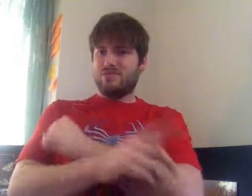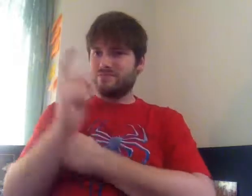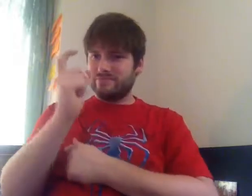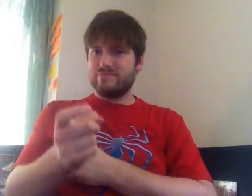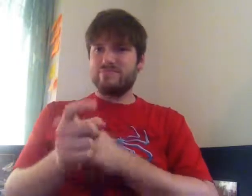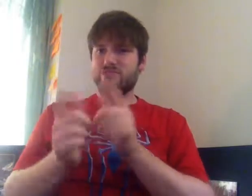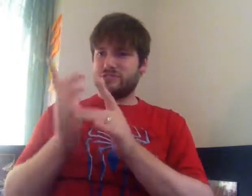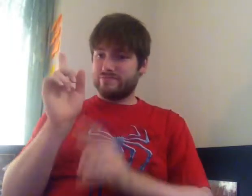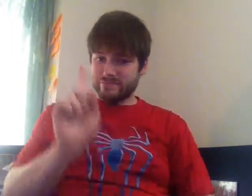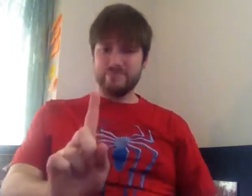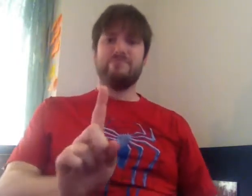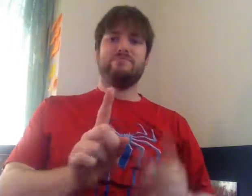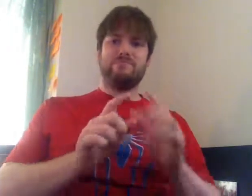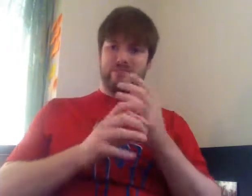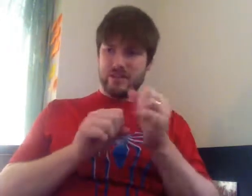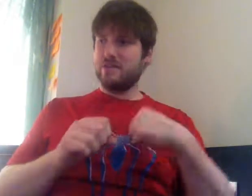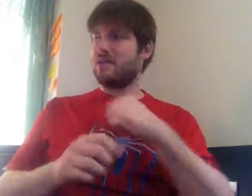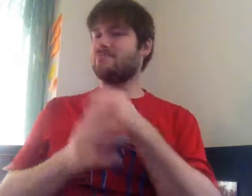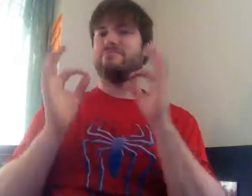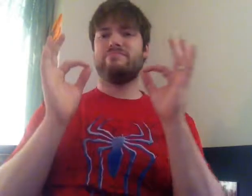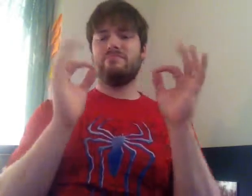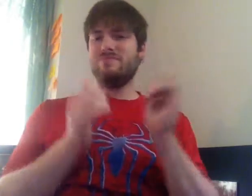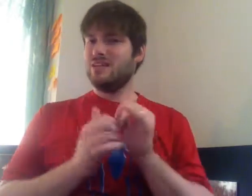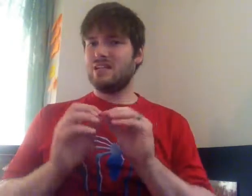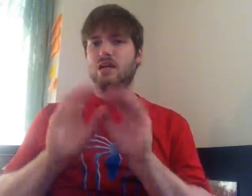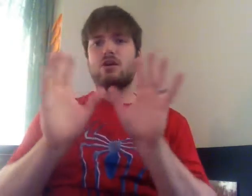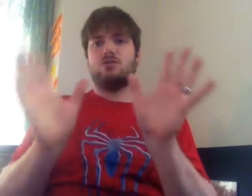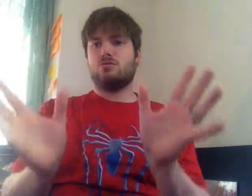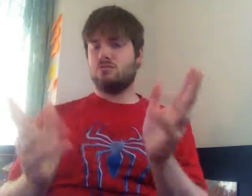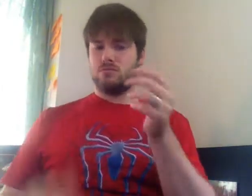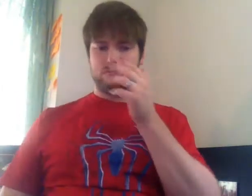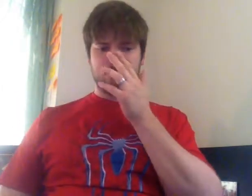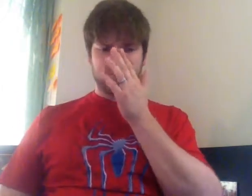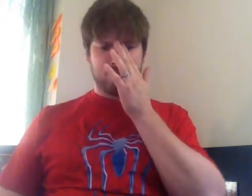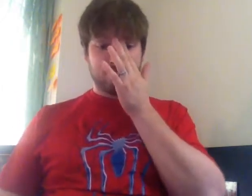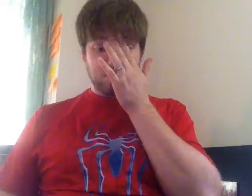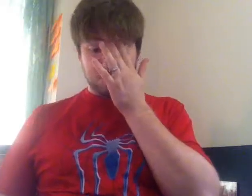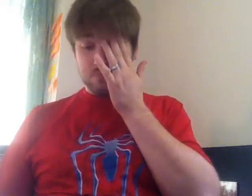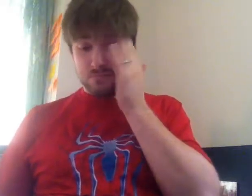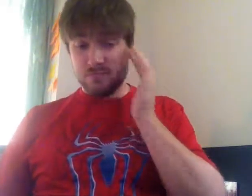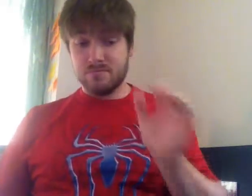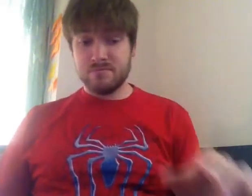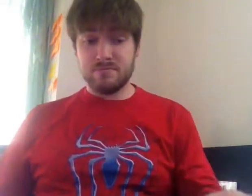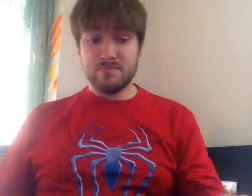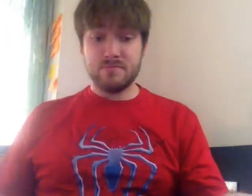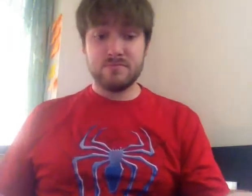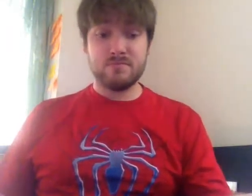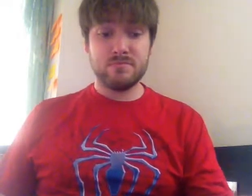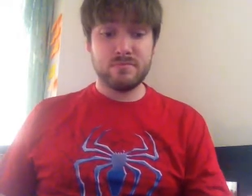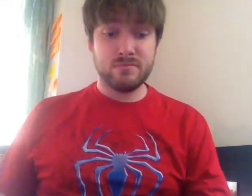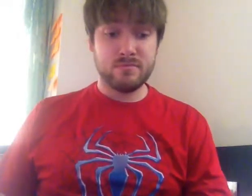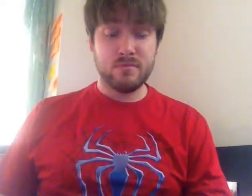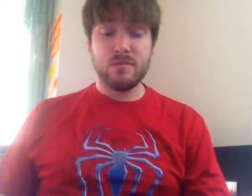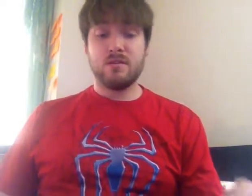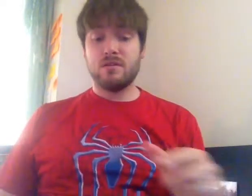south. So we're hoping that by the time we get to, well, say later on this afternoon and evening, and hopefully over the next couple of days, we can expect this